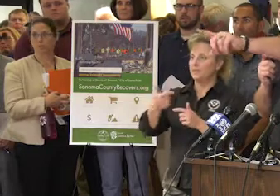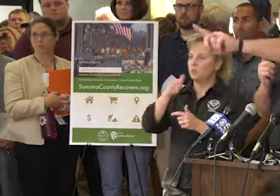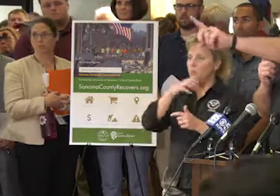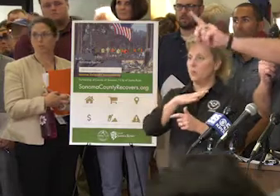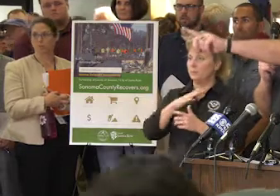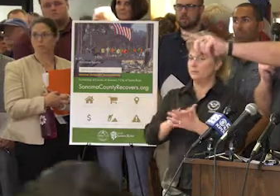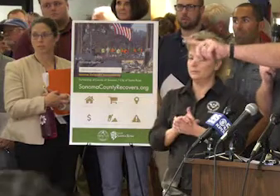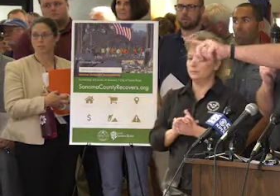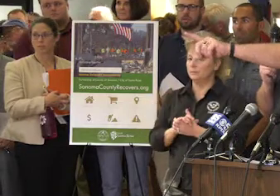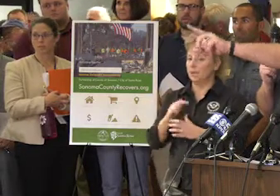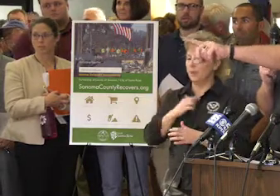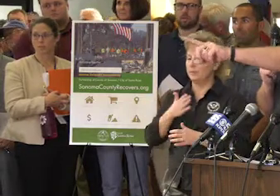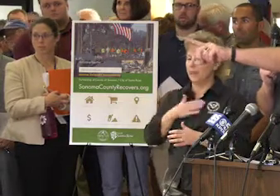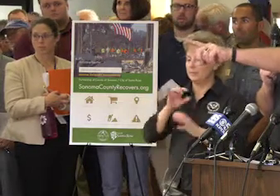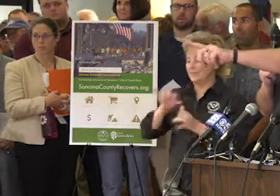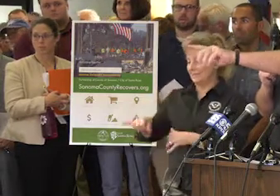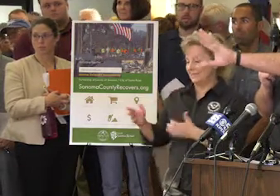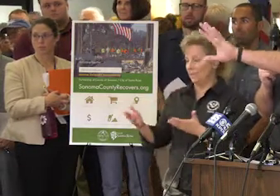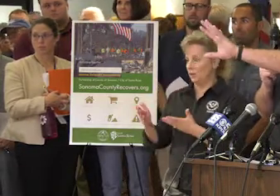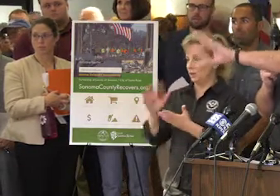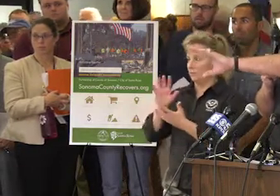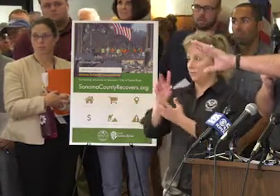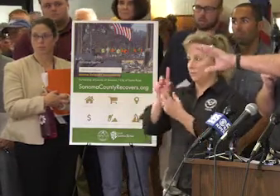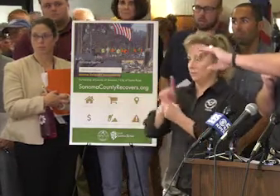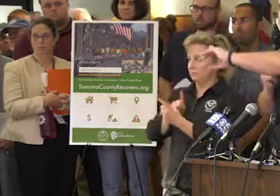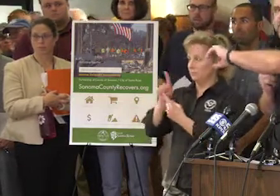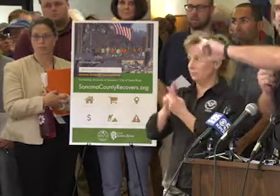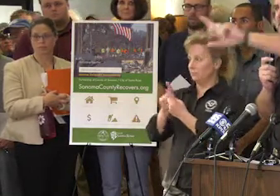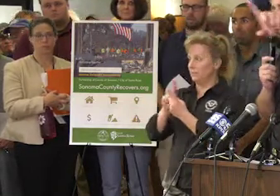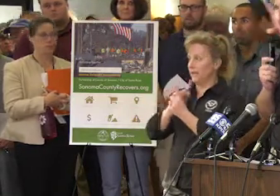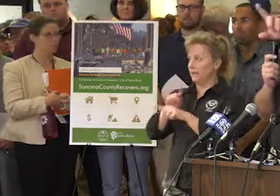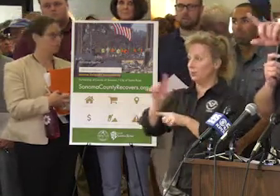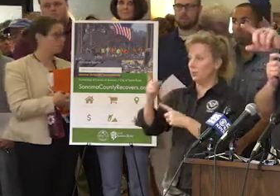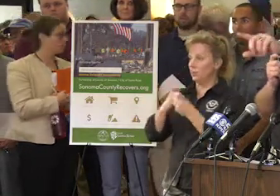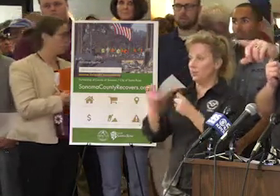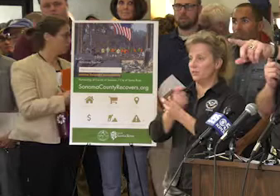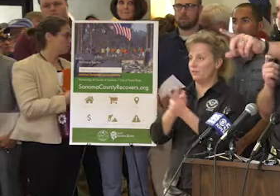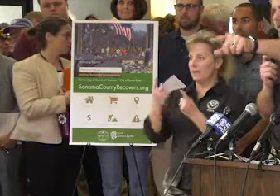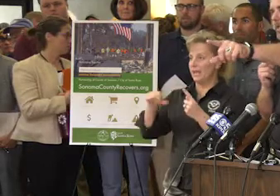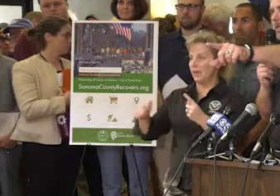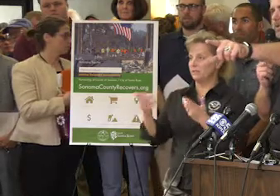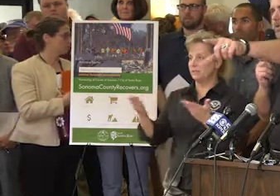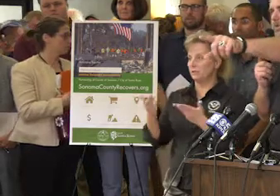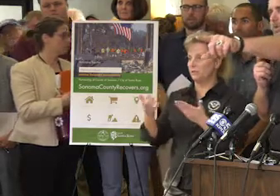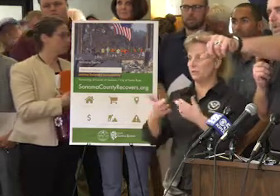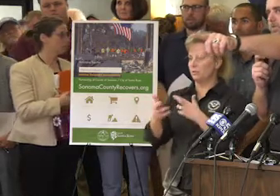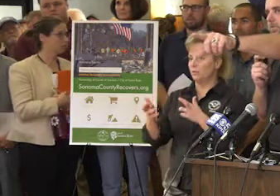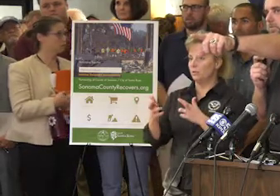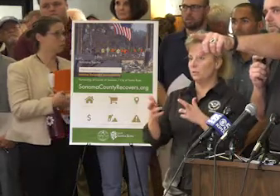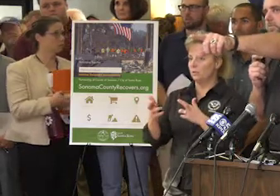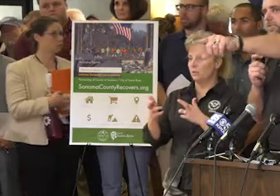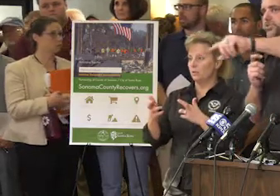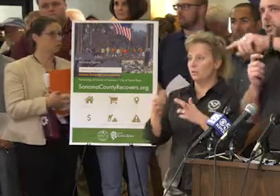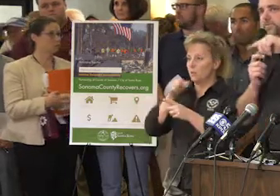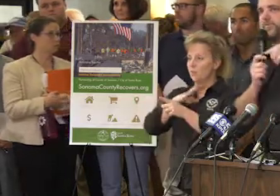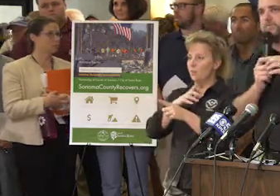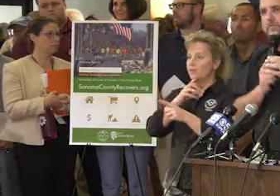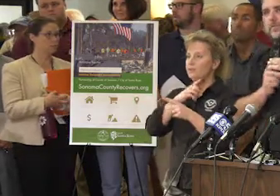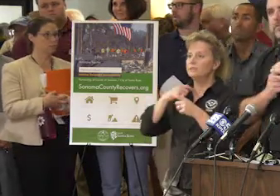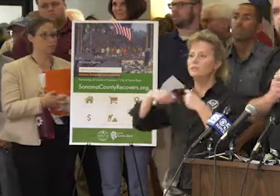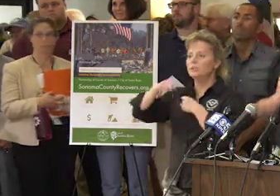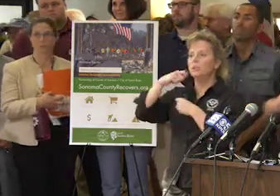in the... I'll be happy to stay behind, sir, and answer your question and everybody else here in the room. Let's go to the woman with the